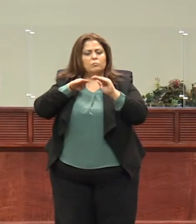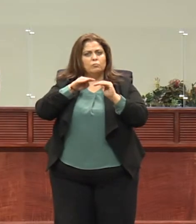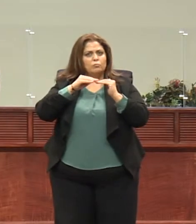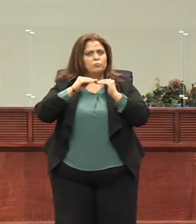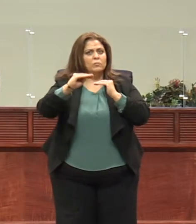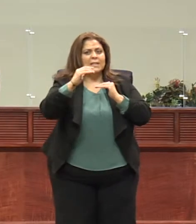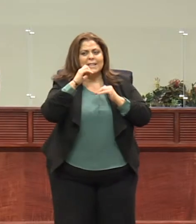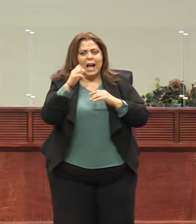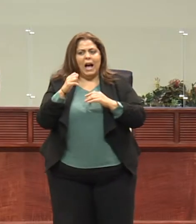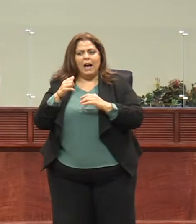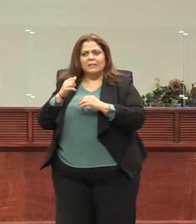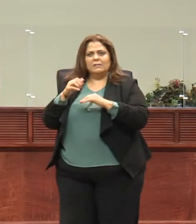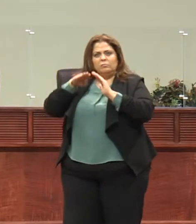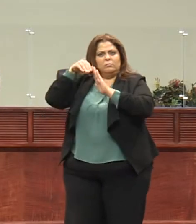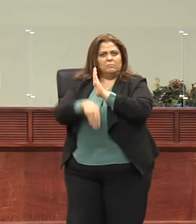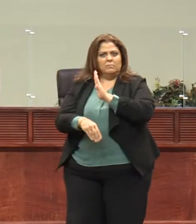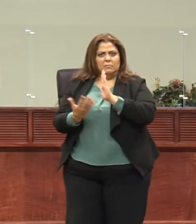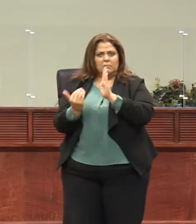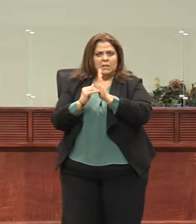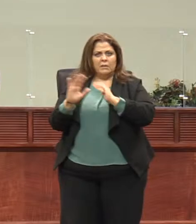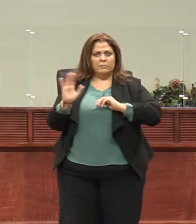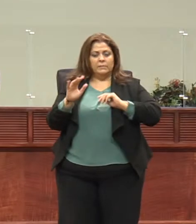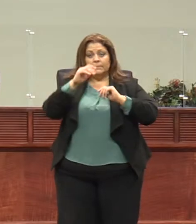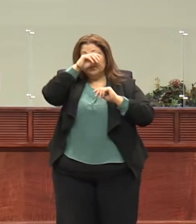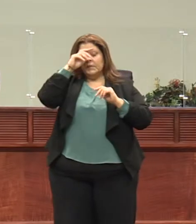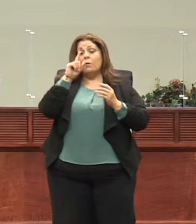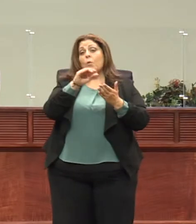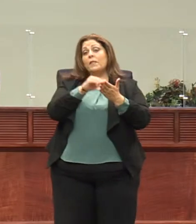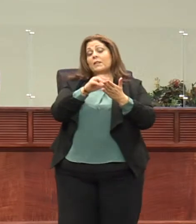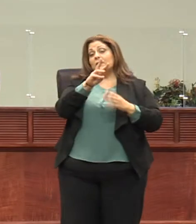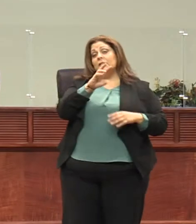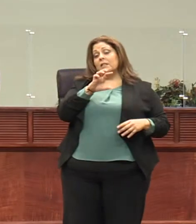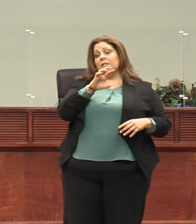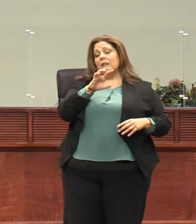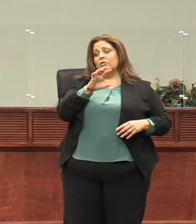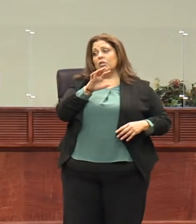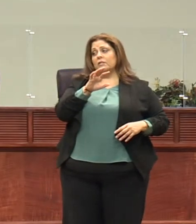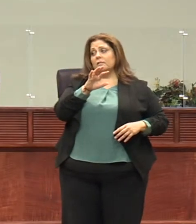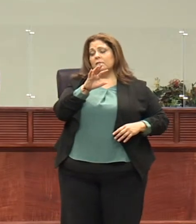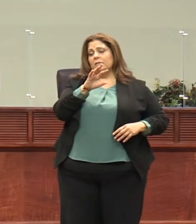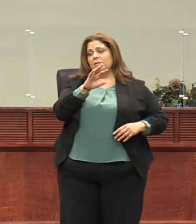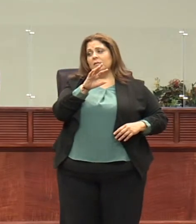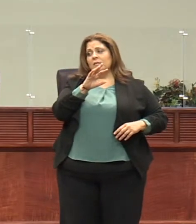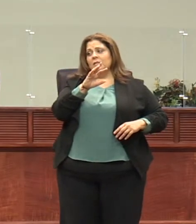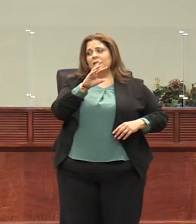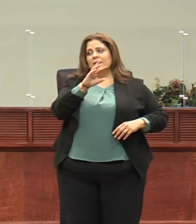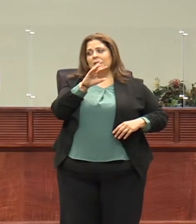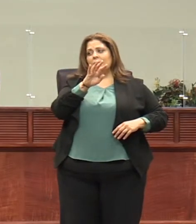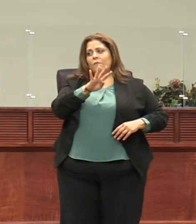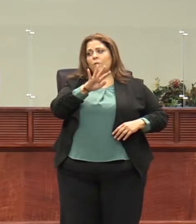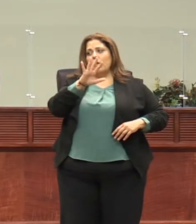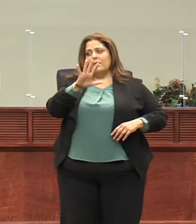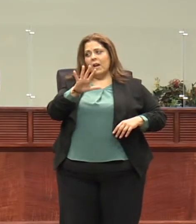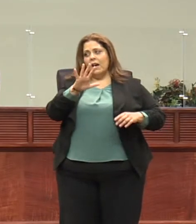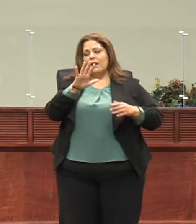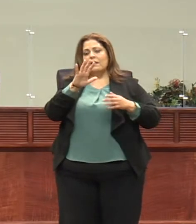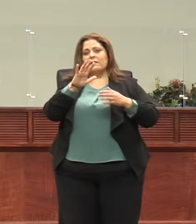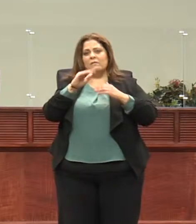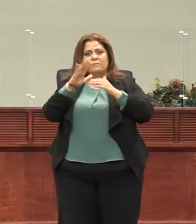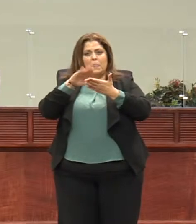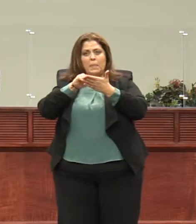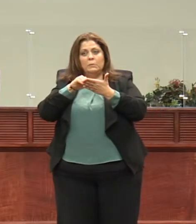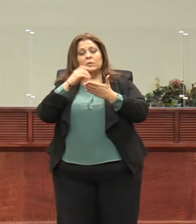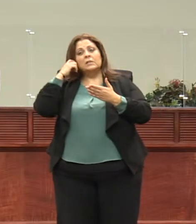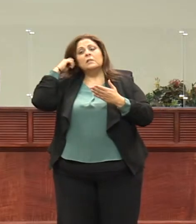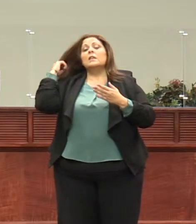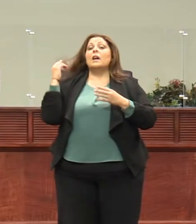now 169,745 reported coronavirus cases reported in